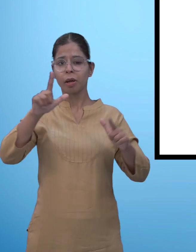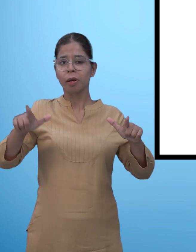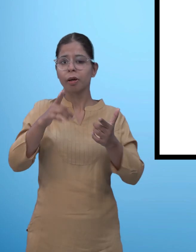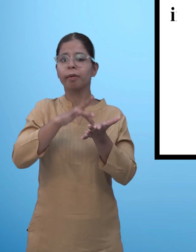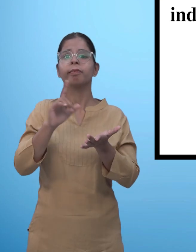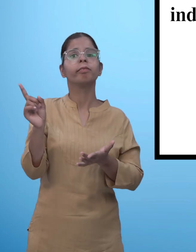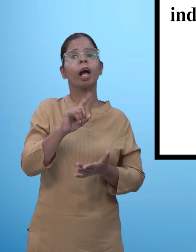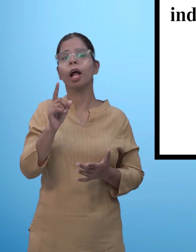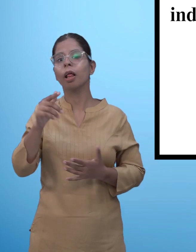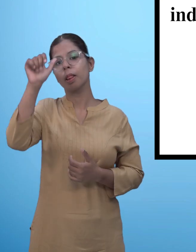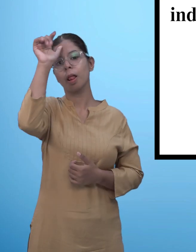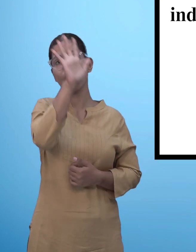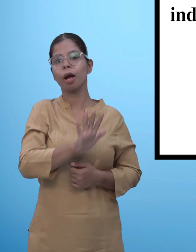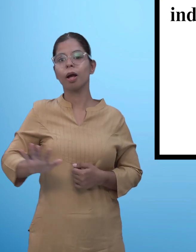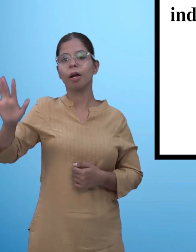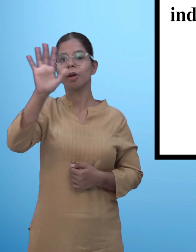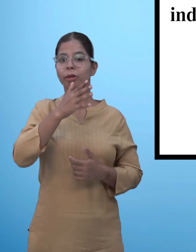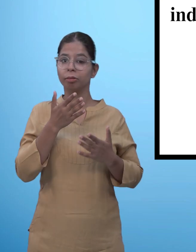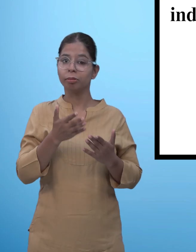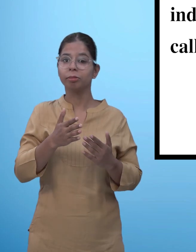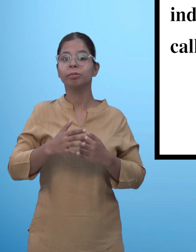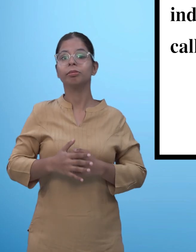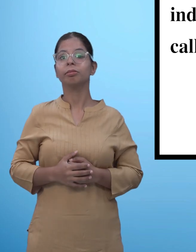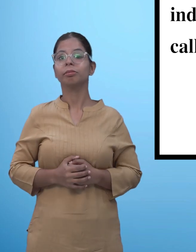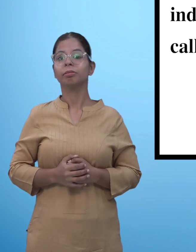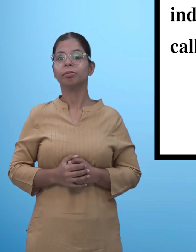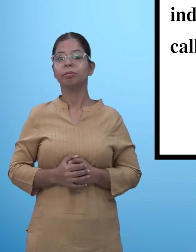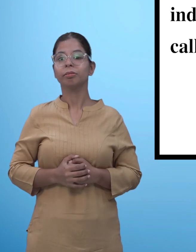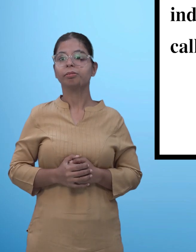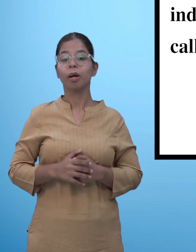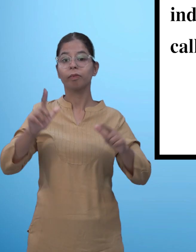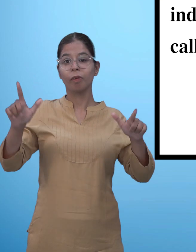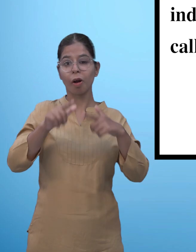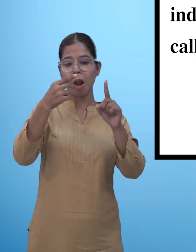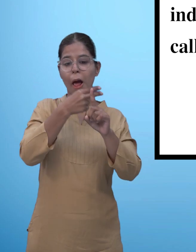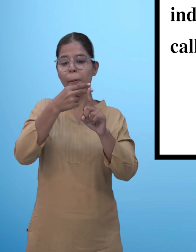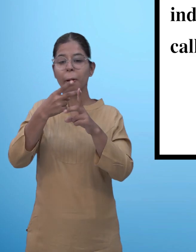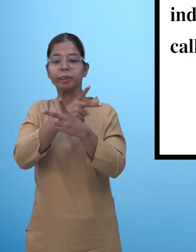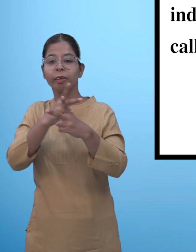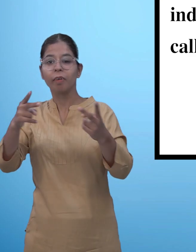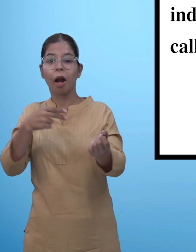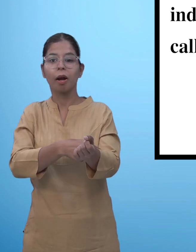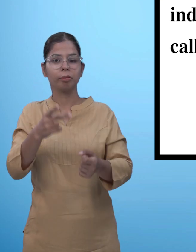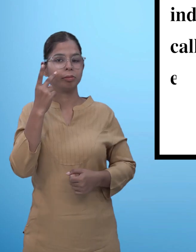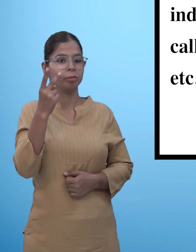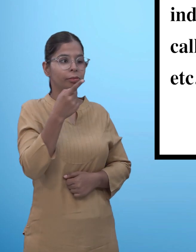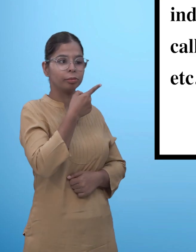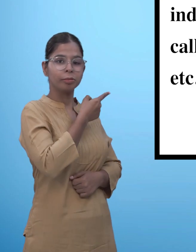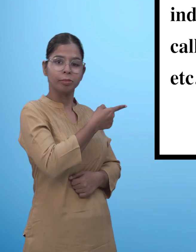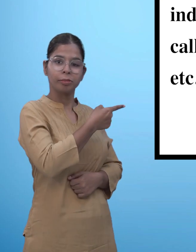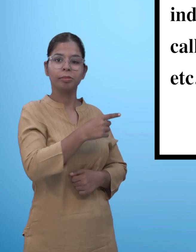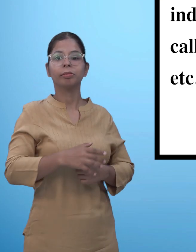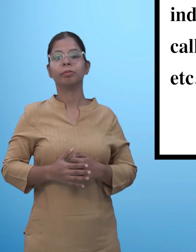This is indeed a common tree native to India, also called jambul tree, Malabar plum tree,